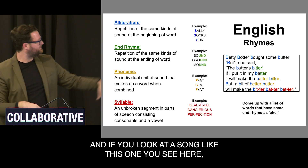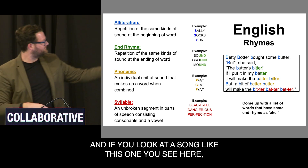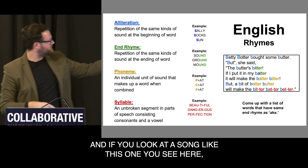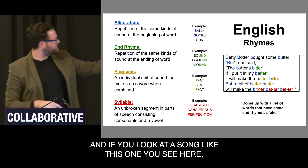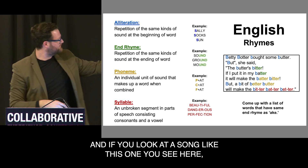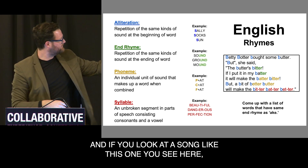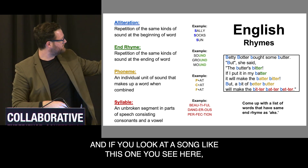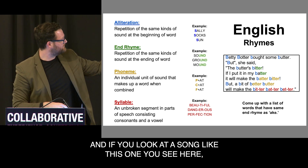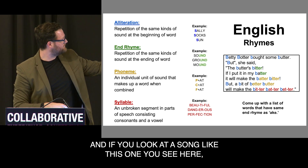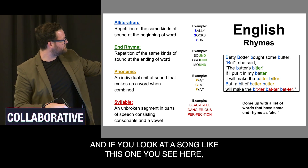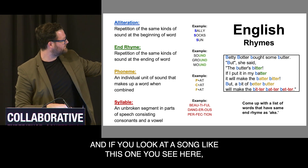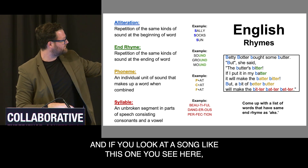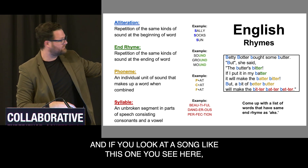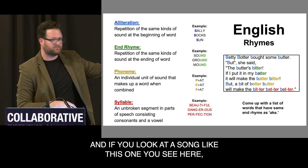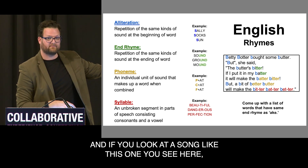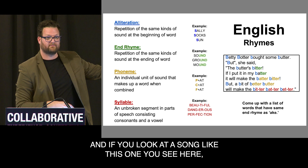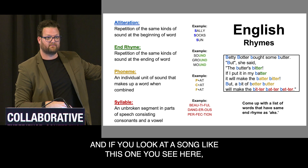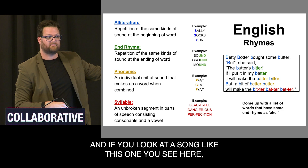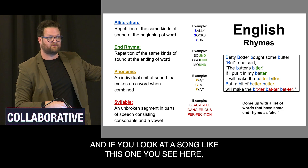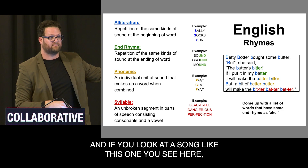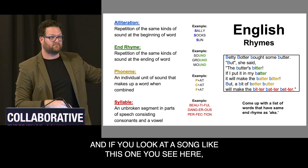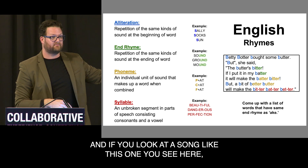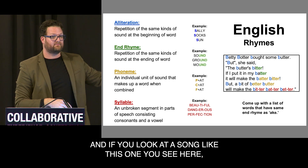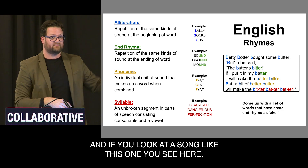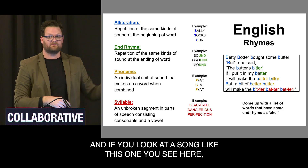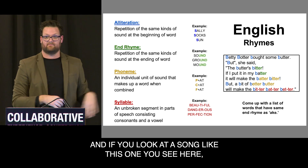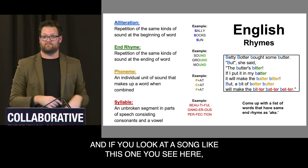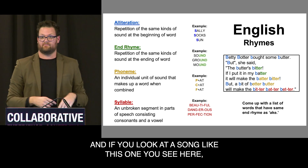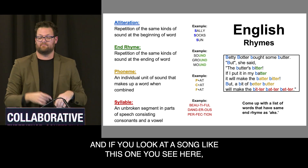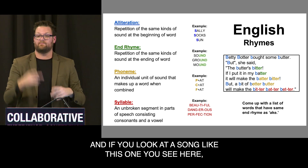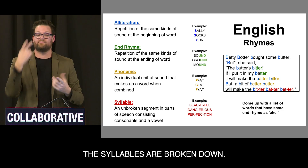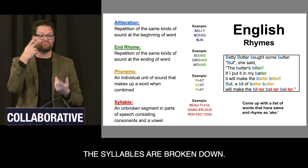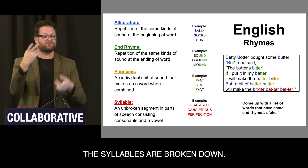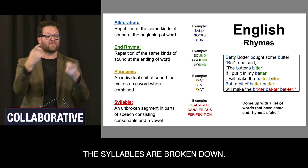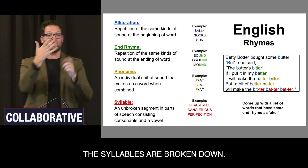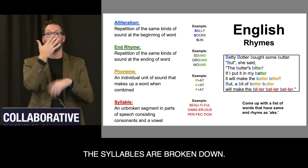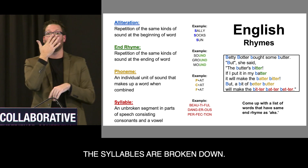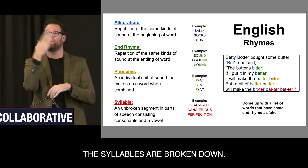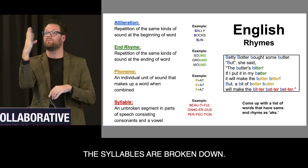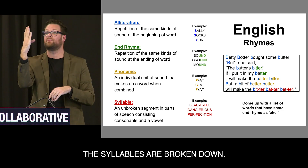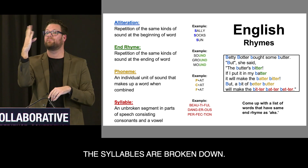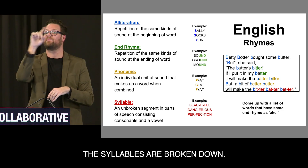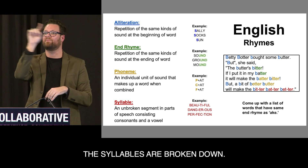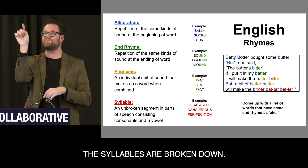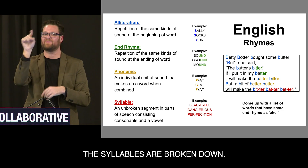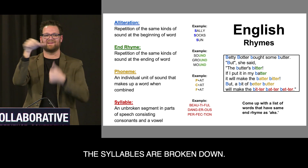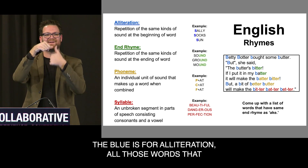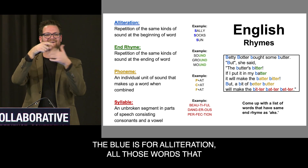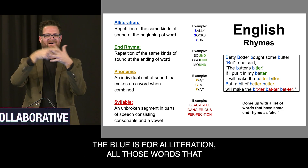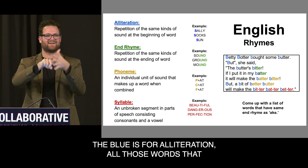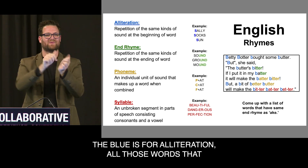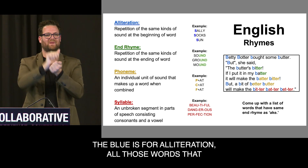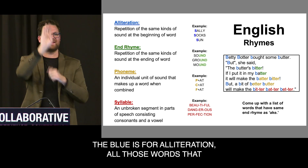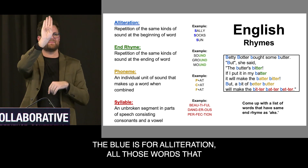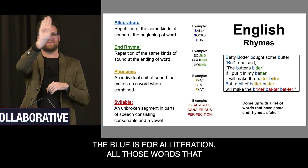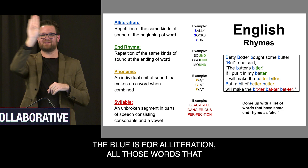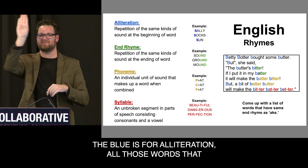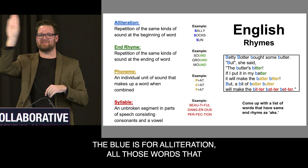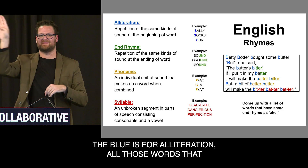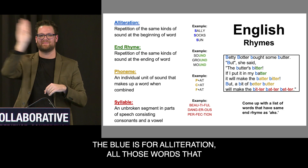look at a song like this one you see here, the syllables are broken down. The blue is